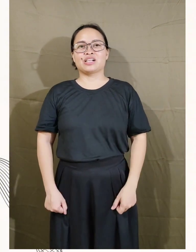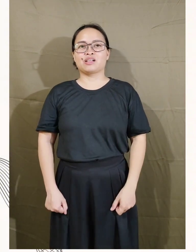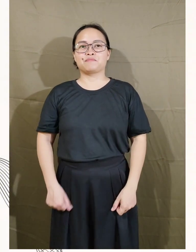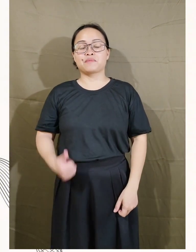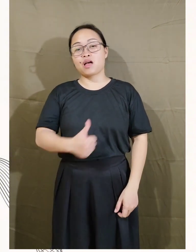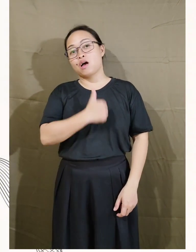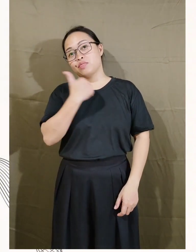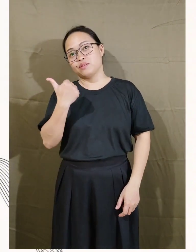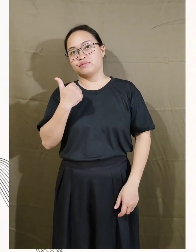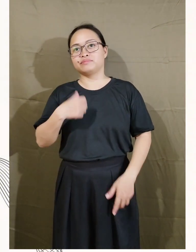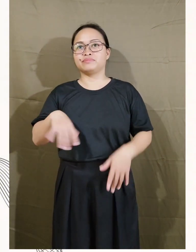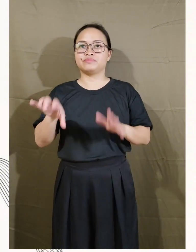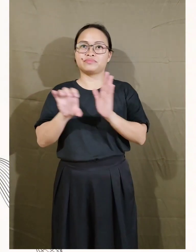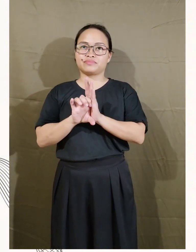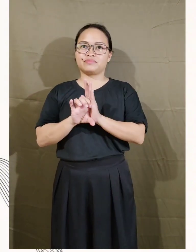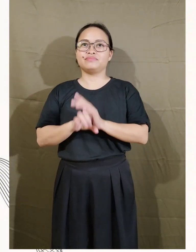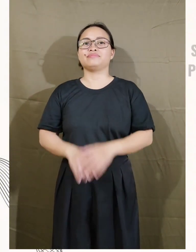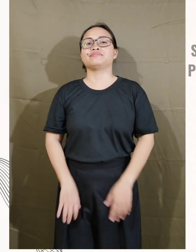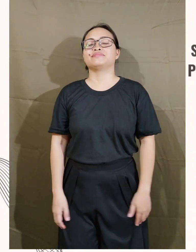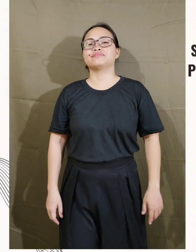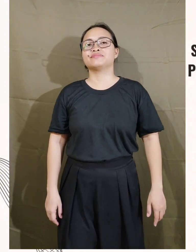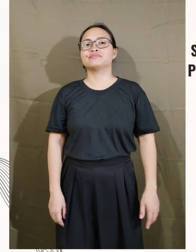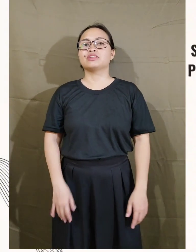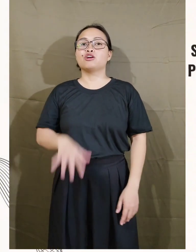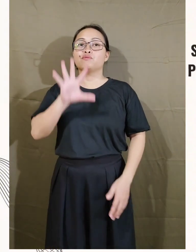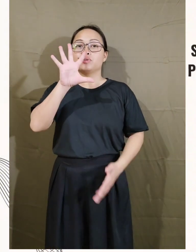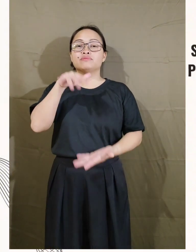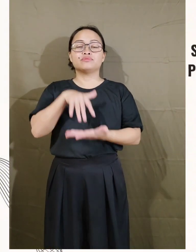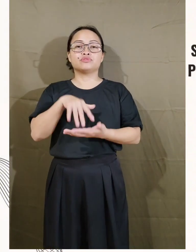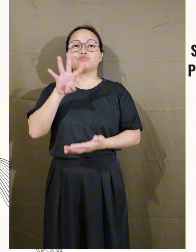Another example.